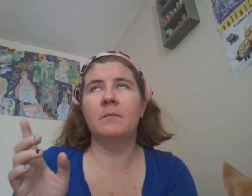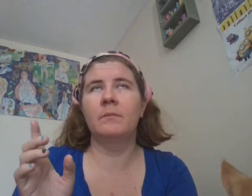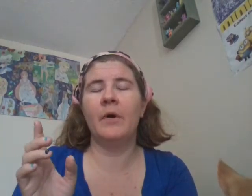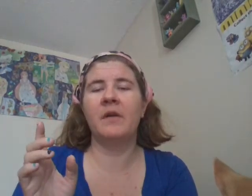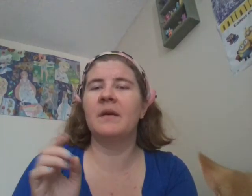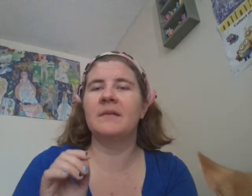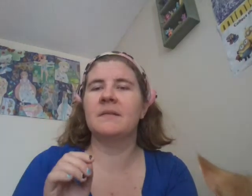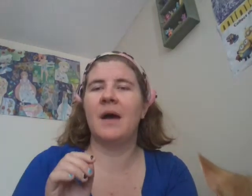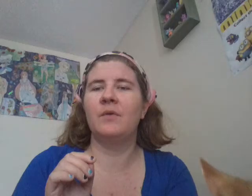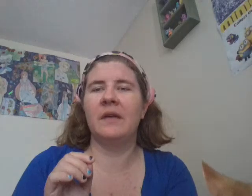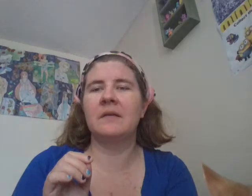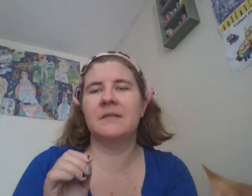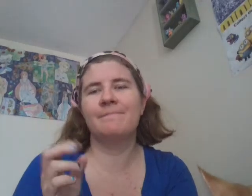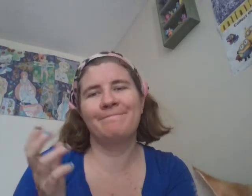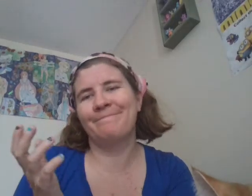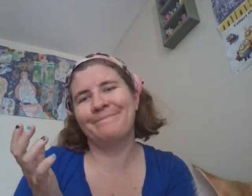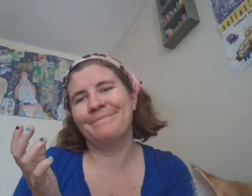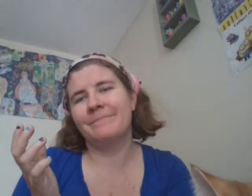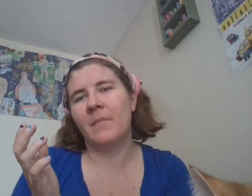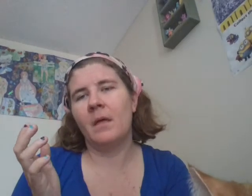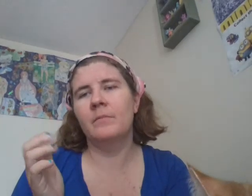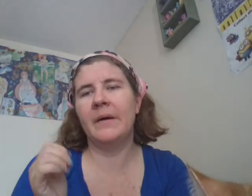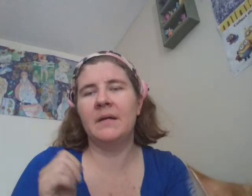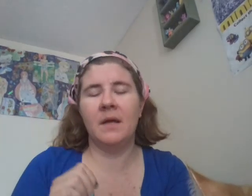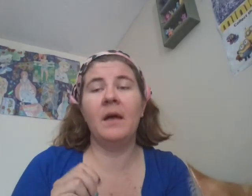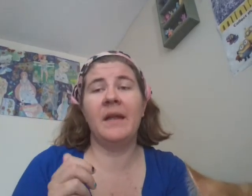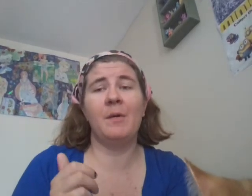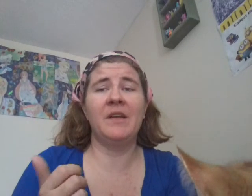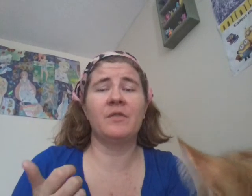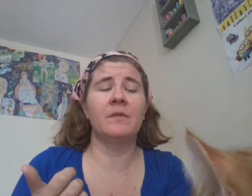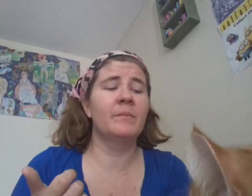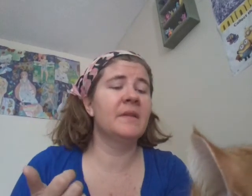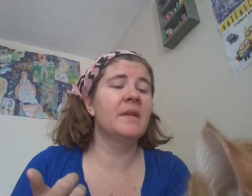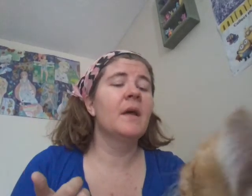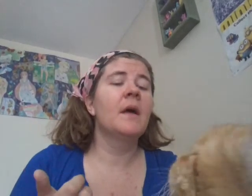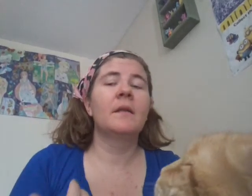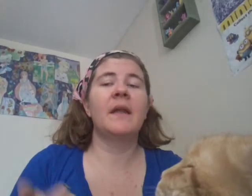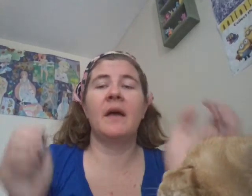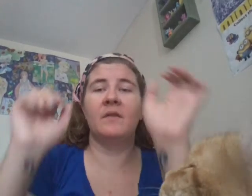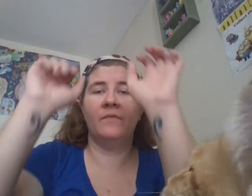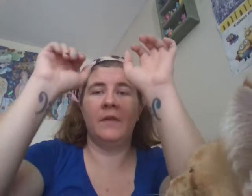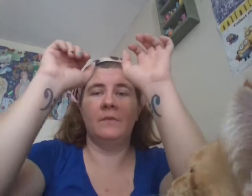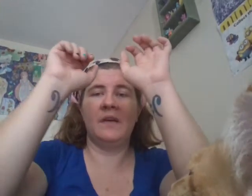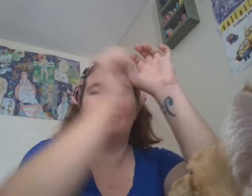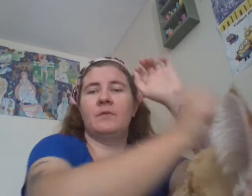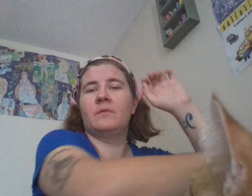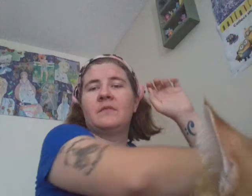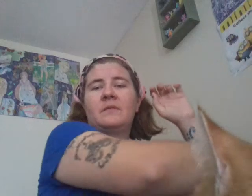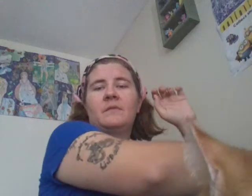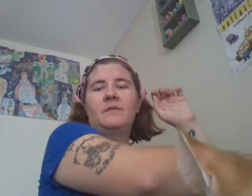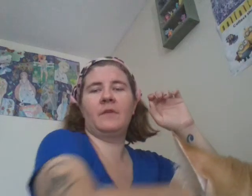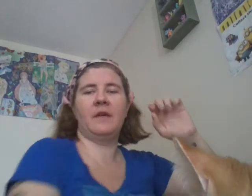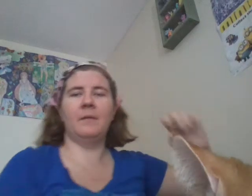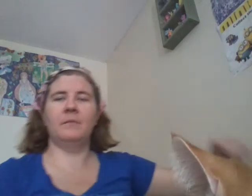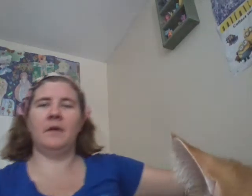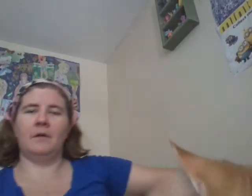bought it because outtakes. But, and I'm a patron. But, and I have, you know, tattoos for them, you